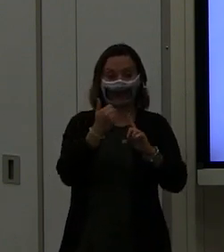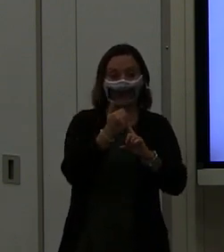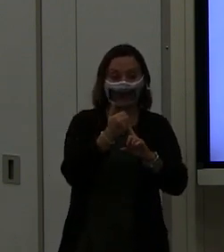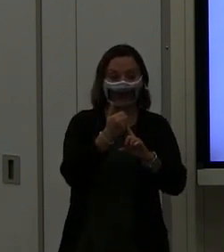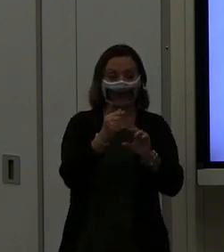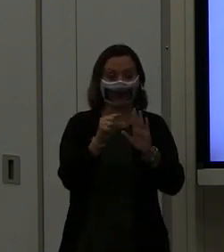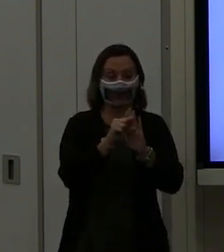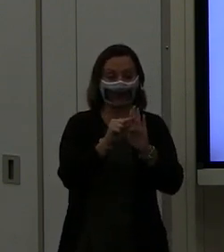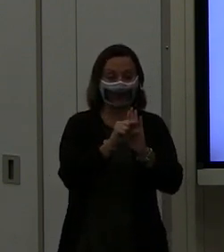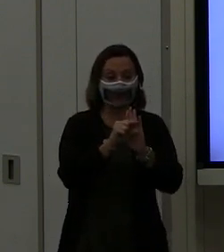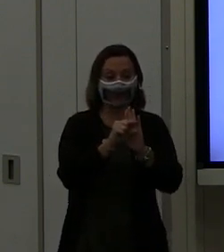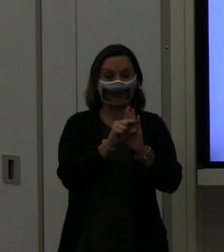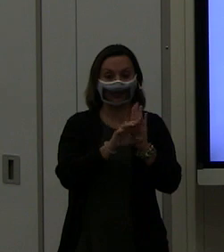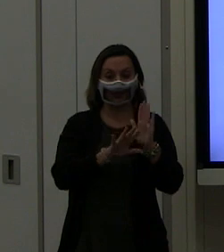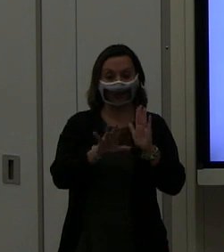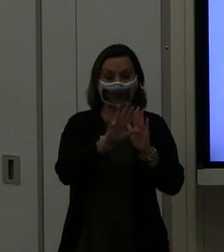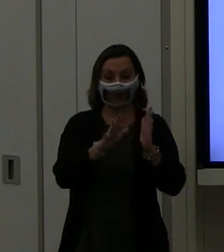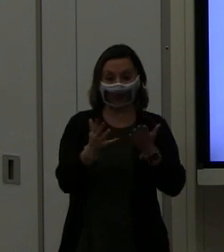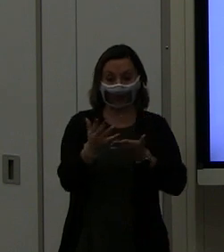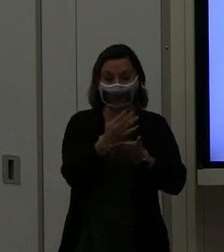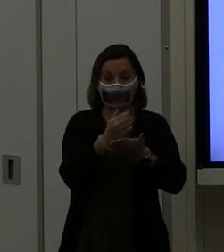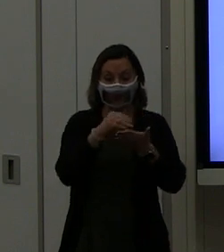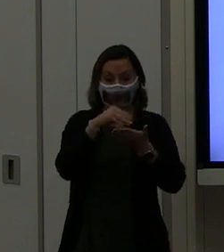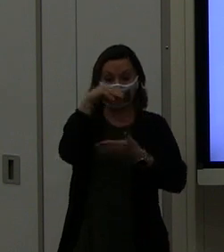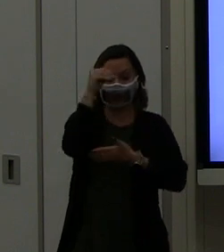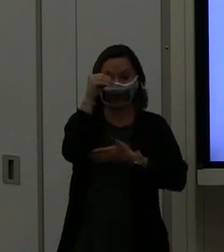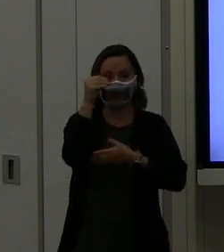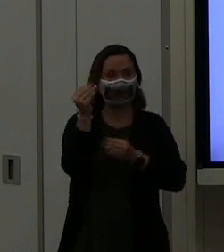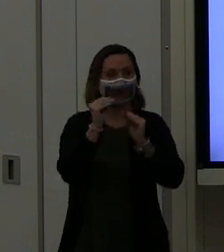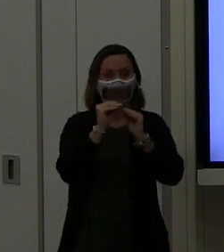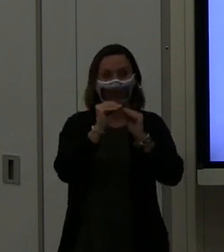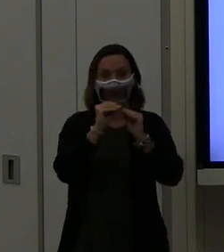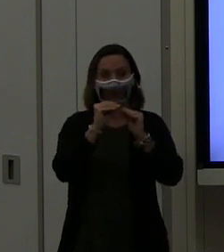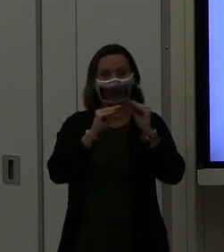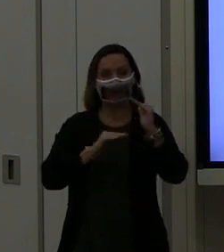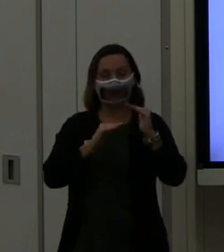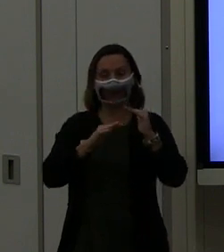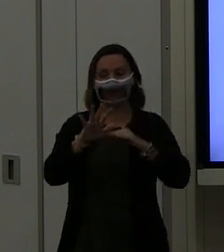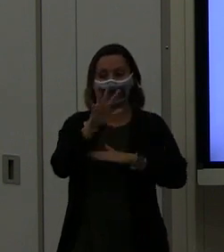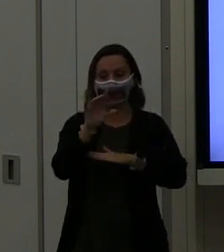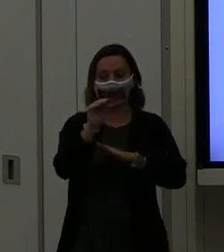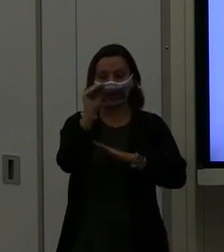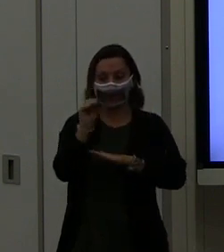to no more than 5% of the overall grade, understanding